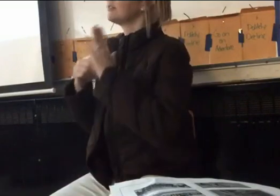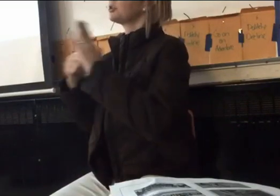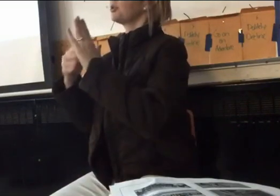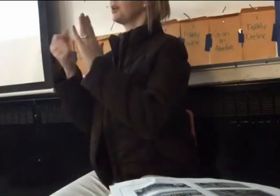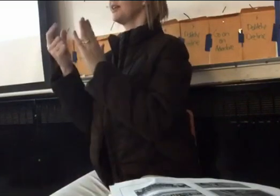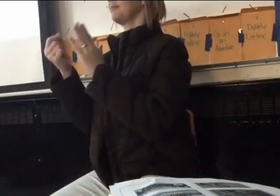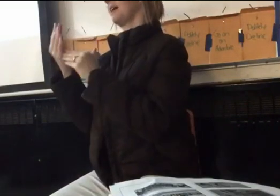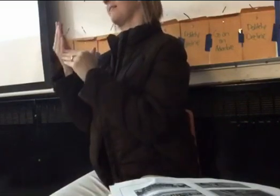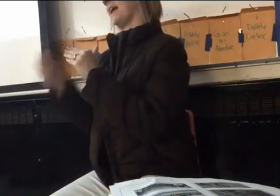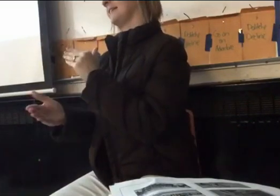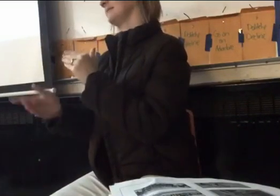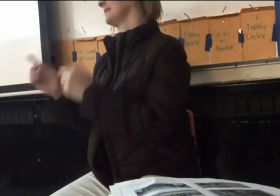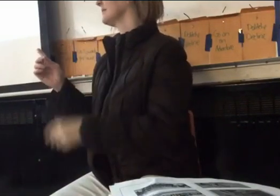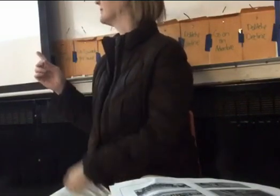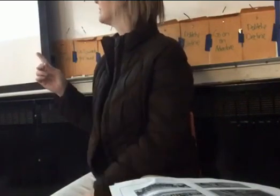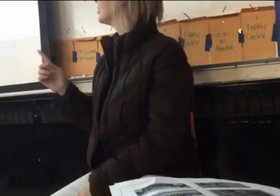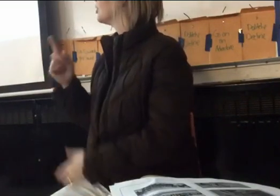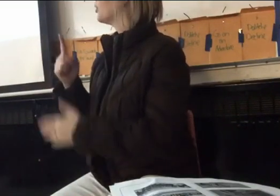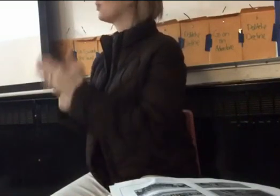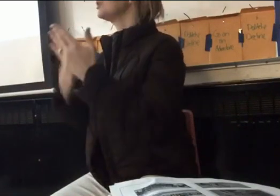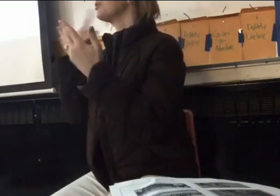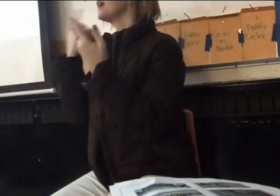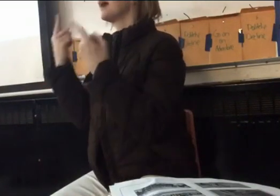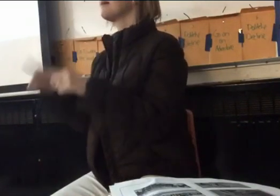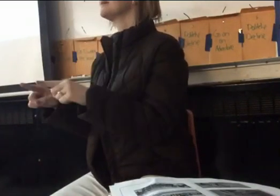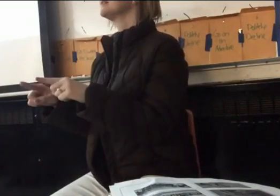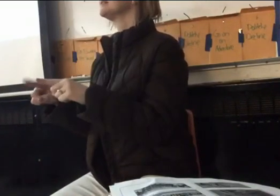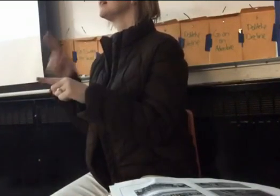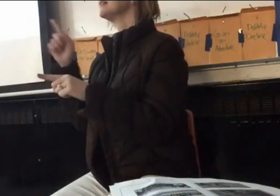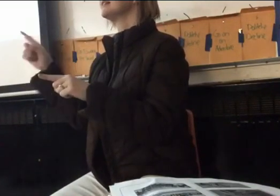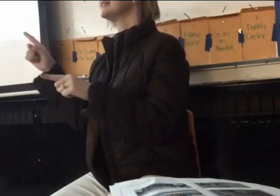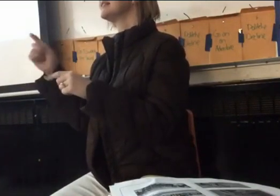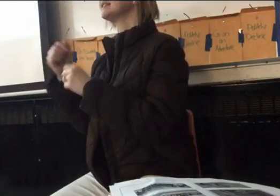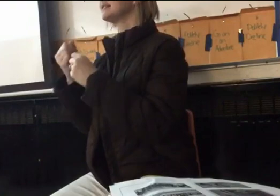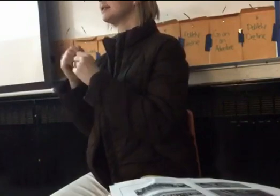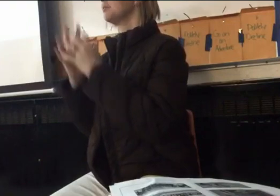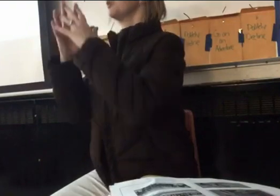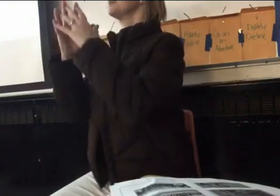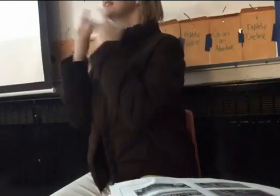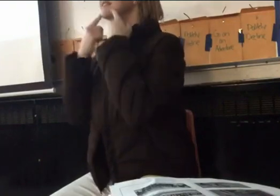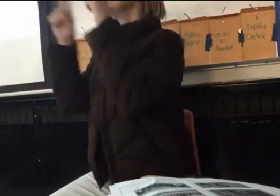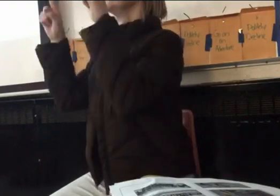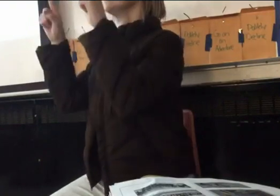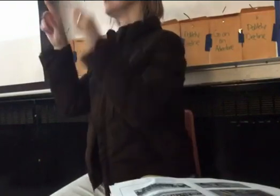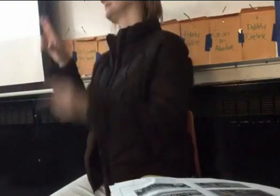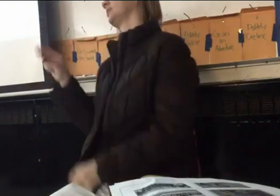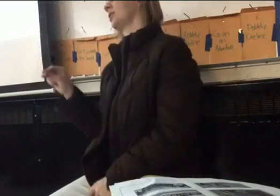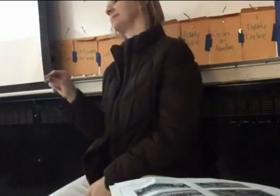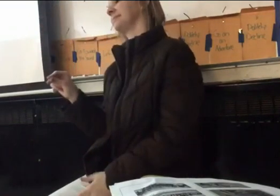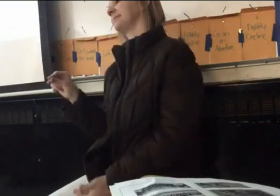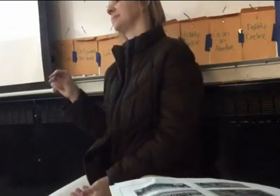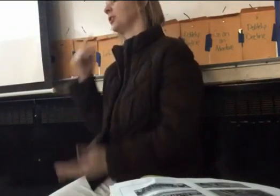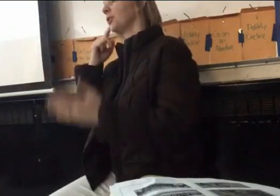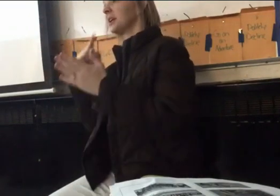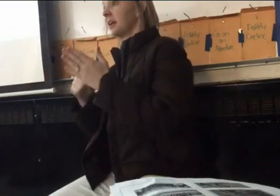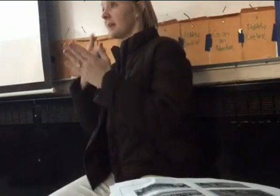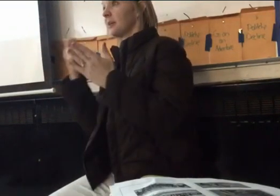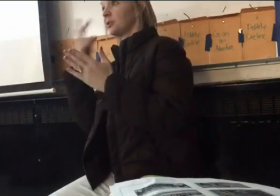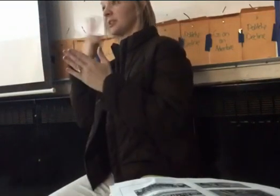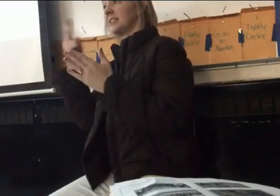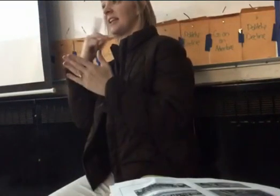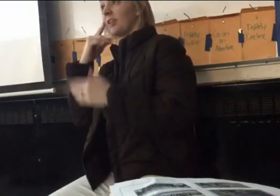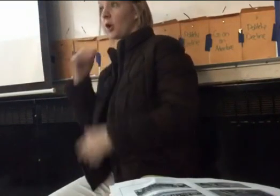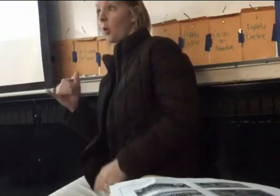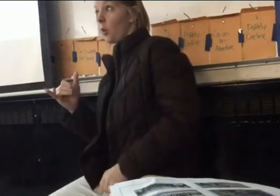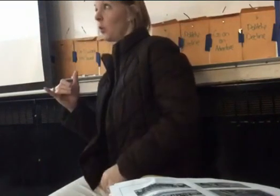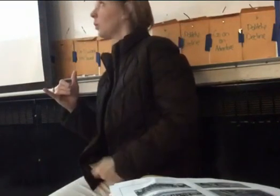little bit of the end here. What do you think happens? Does this movement succeed? No. You can tell because you can see that the gold standard